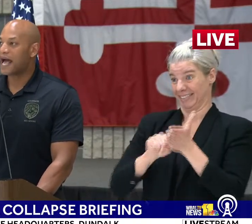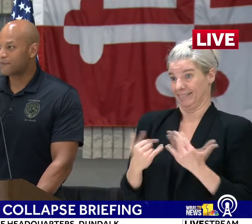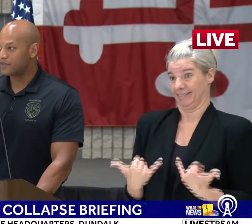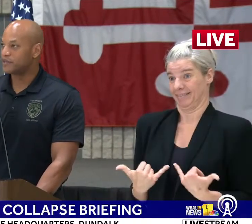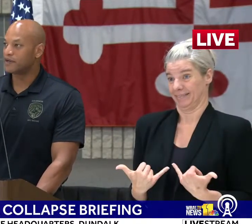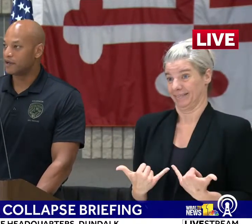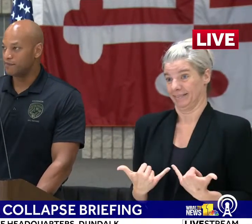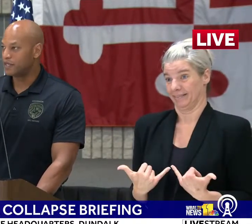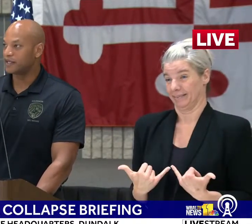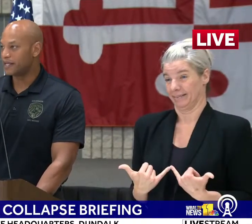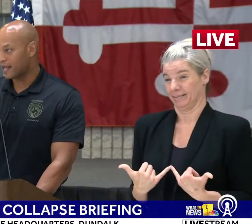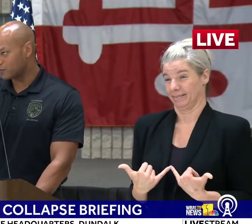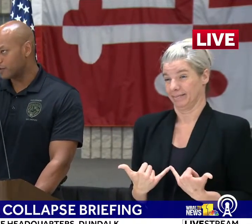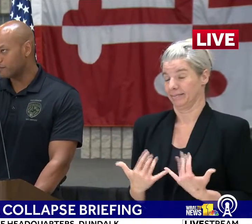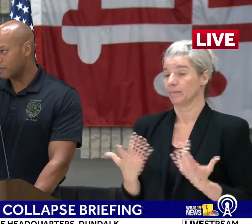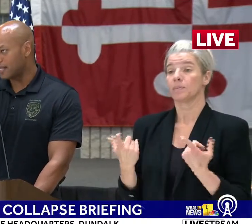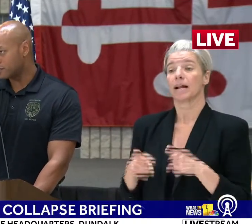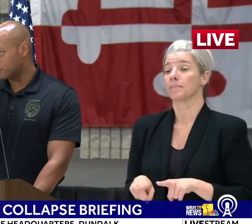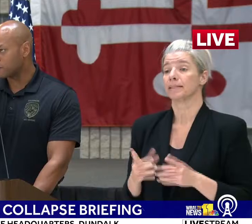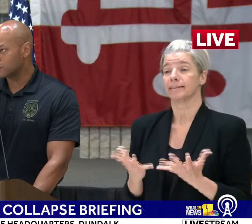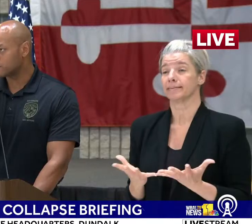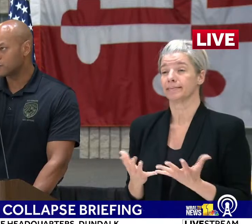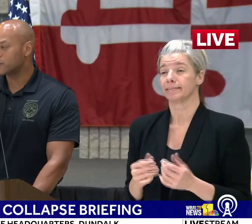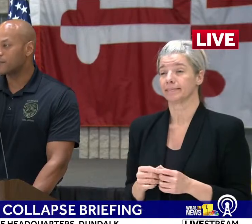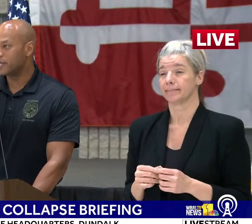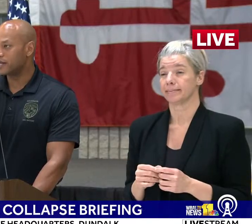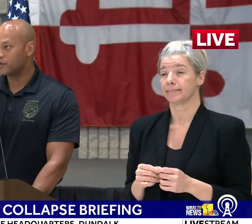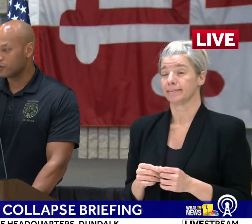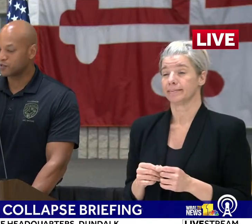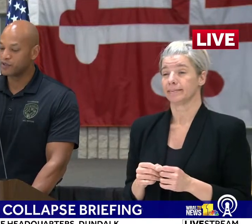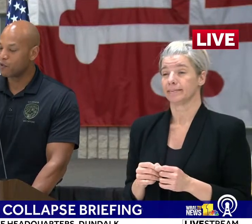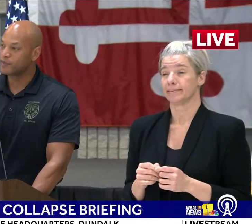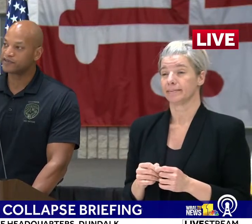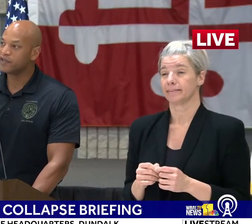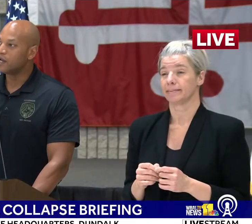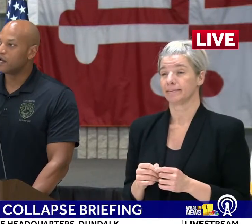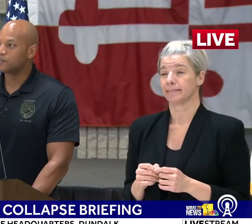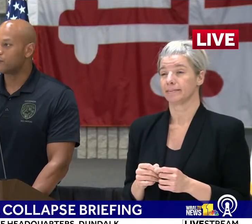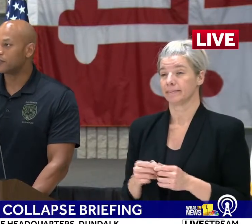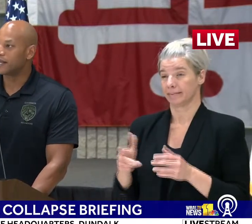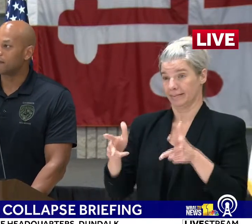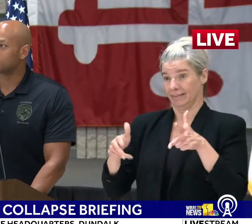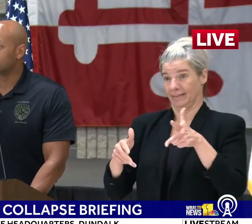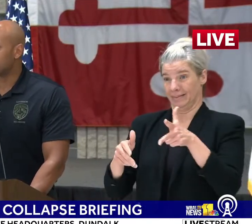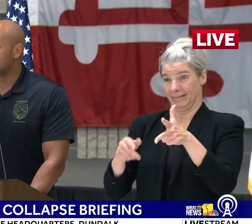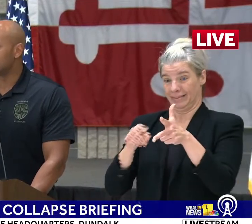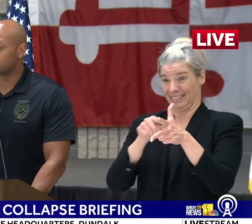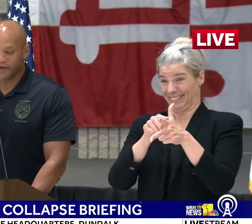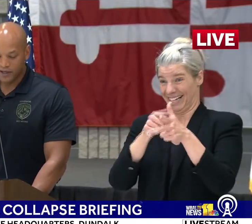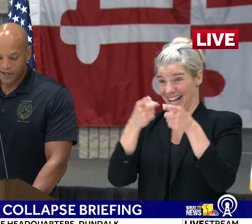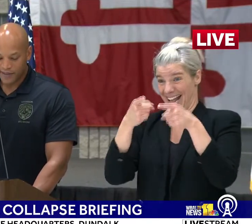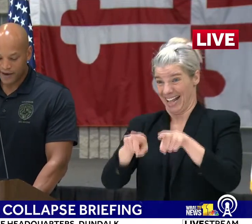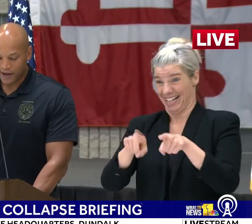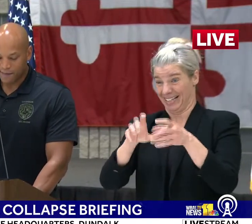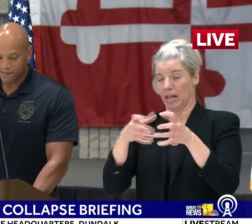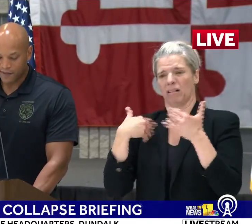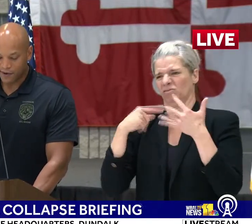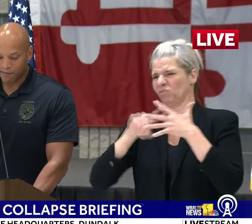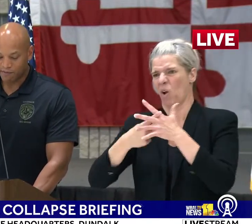as to what happened in, immediately as the ship was coming in and also in the moments directly after. And I